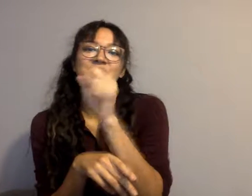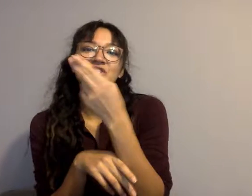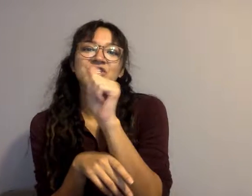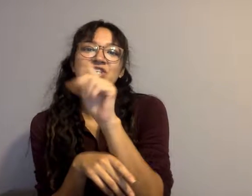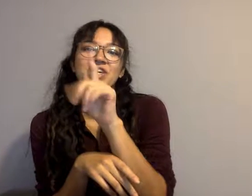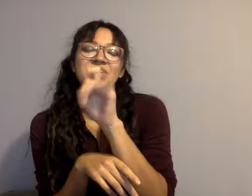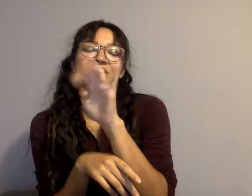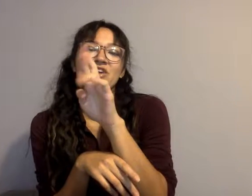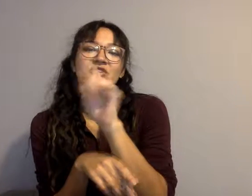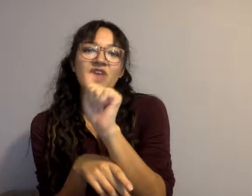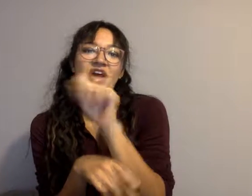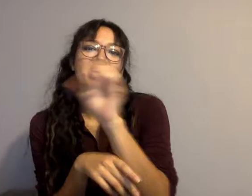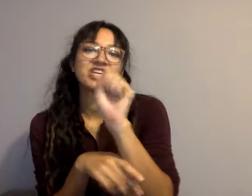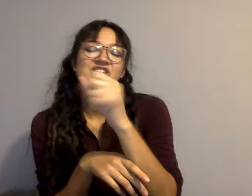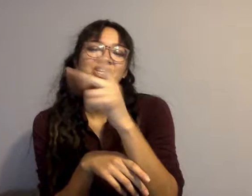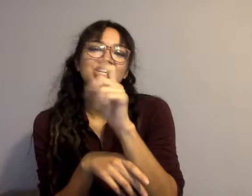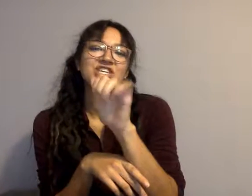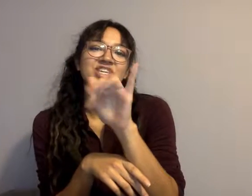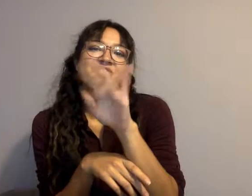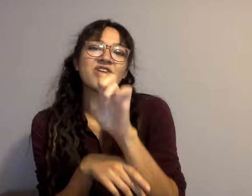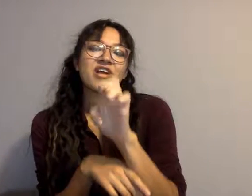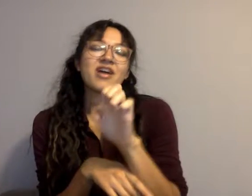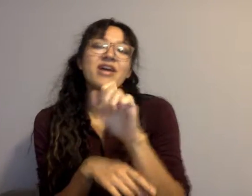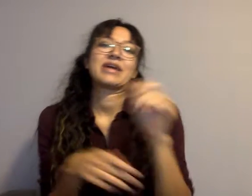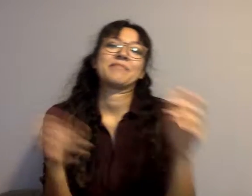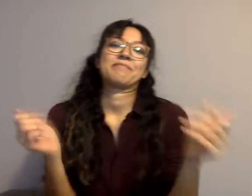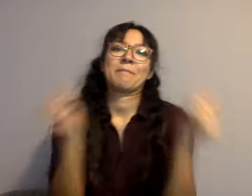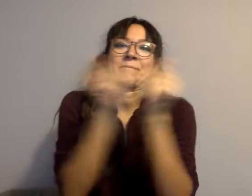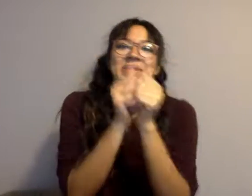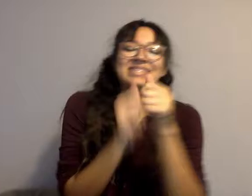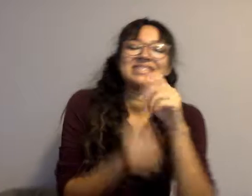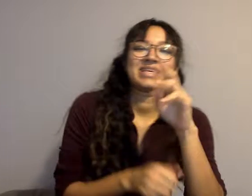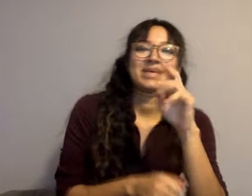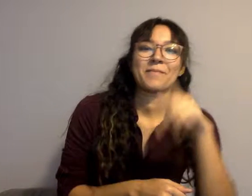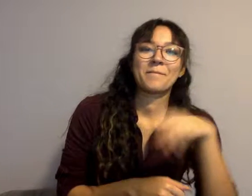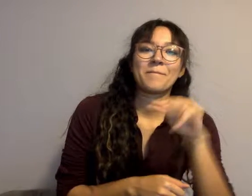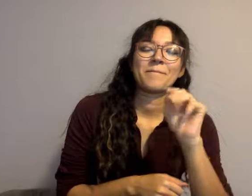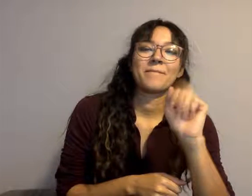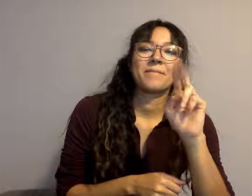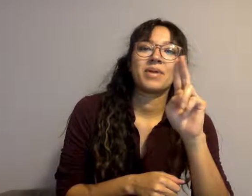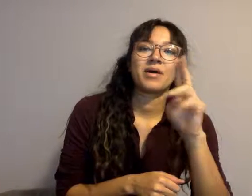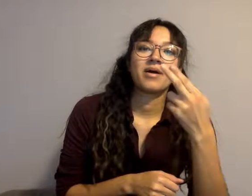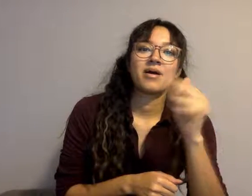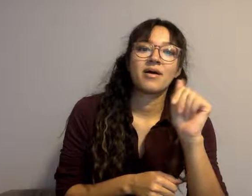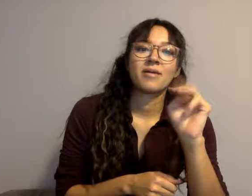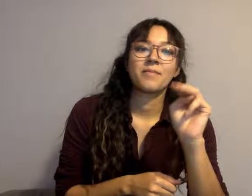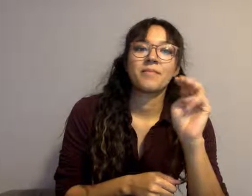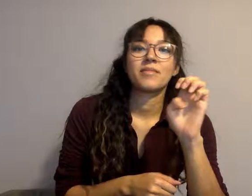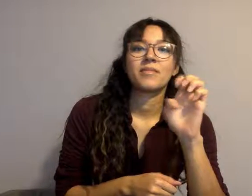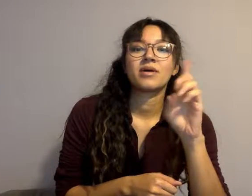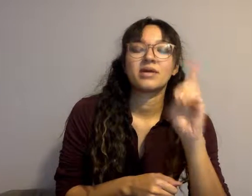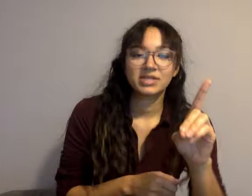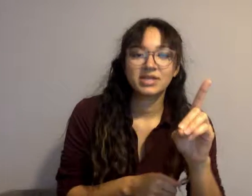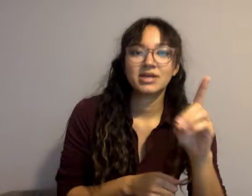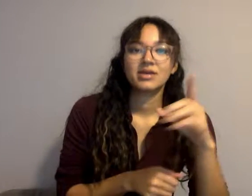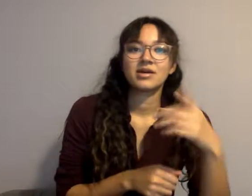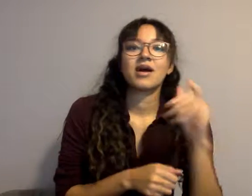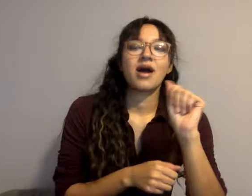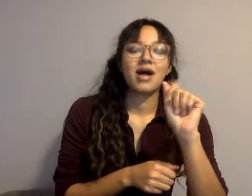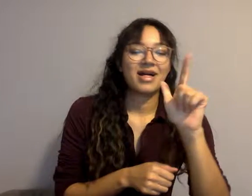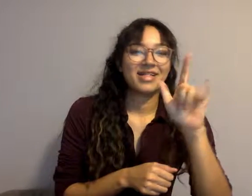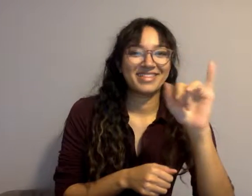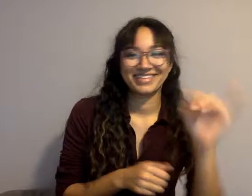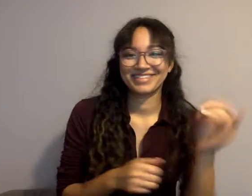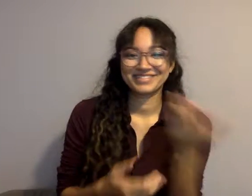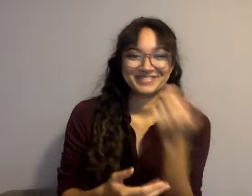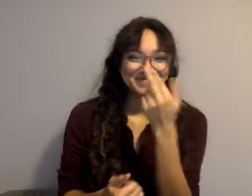CP is not genetic. It's not a birth defect. You can't catch it. No one put a curse on my mother's uterus, and